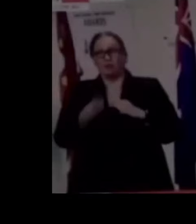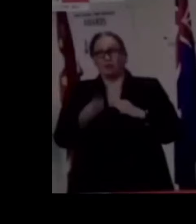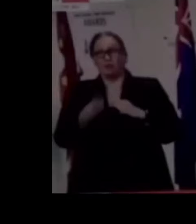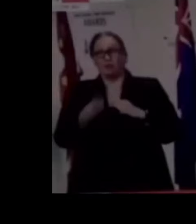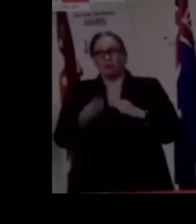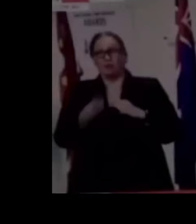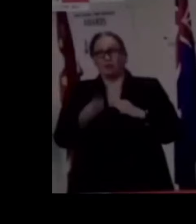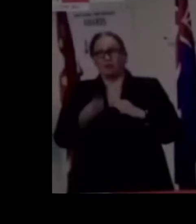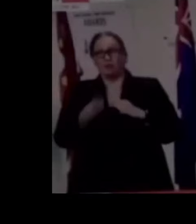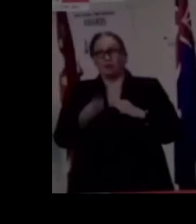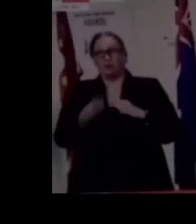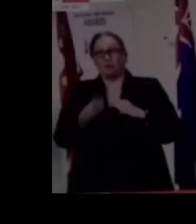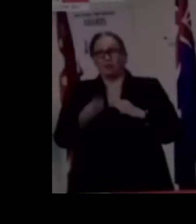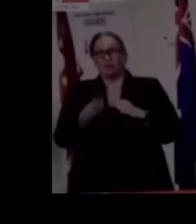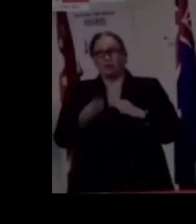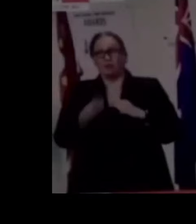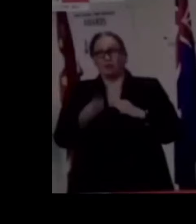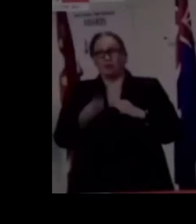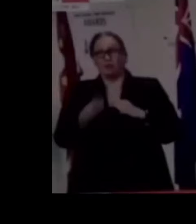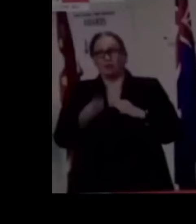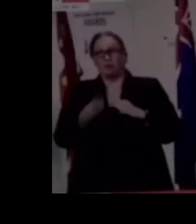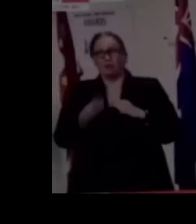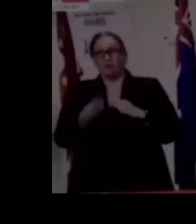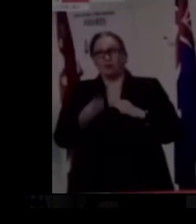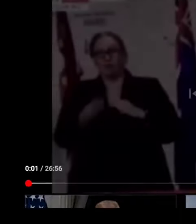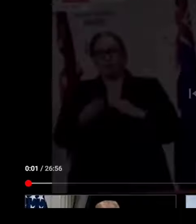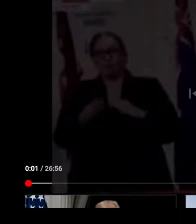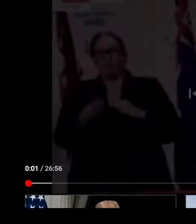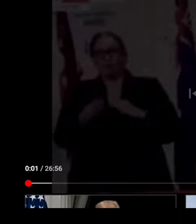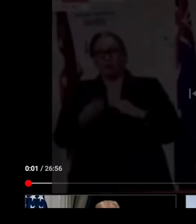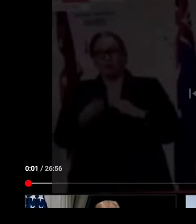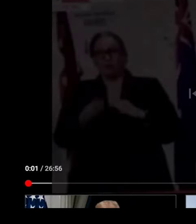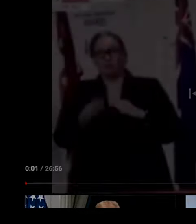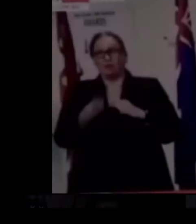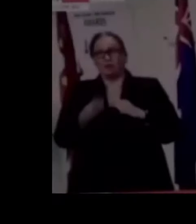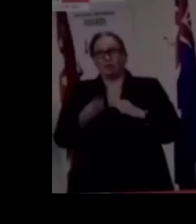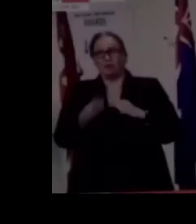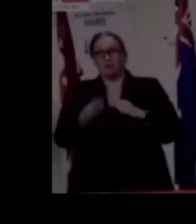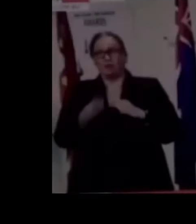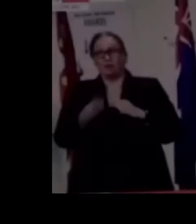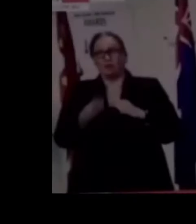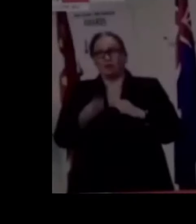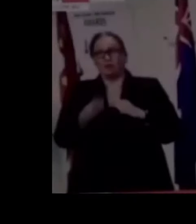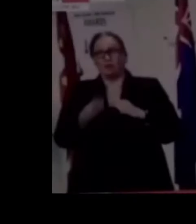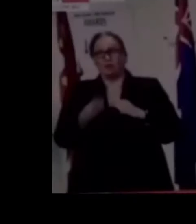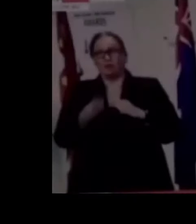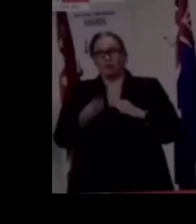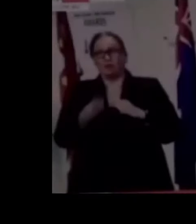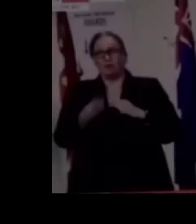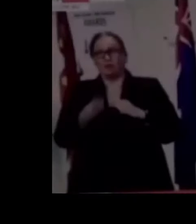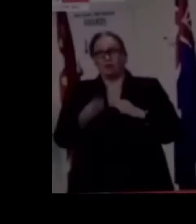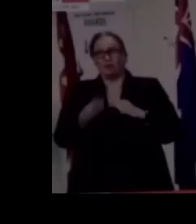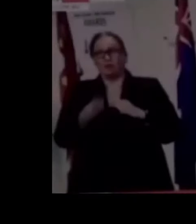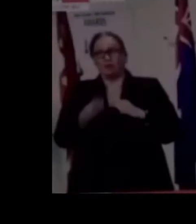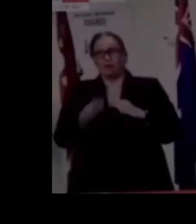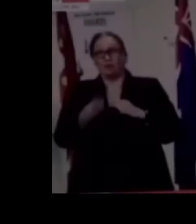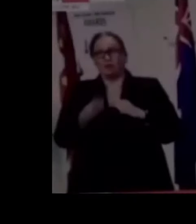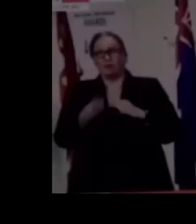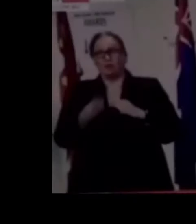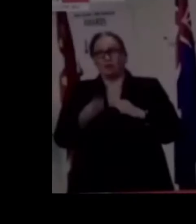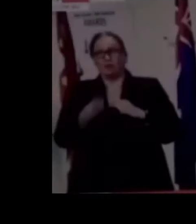as these devils. They slip. And this right here is just more evidence, okay,